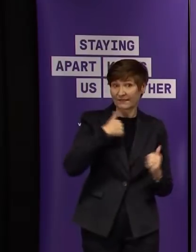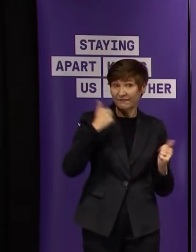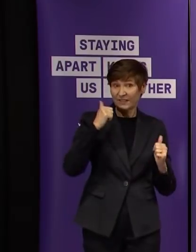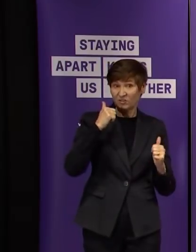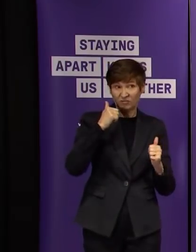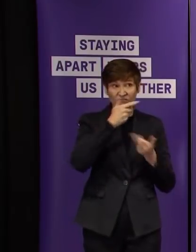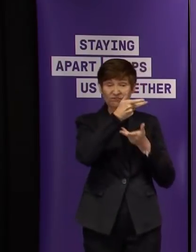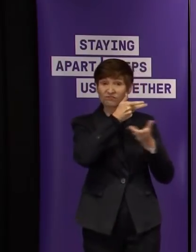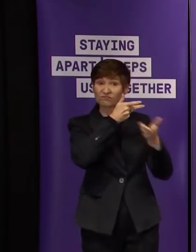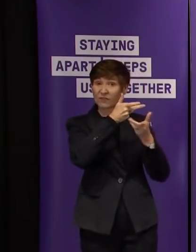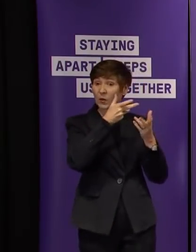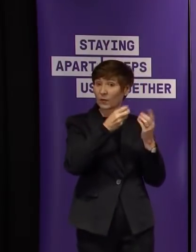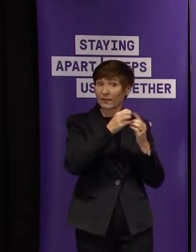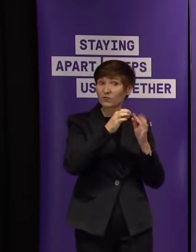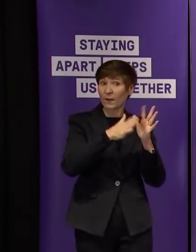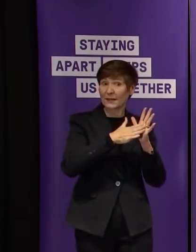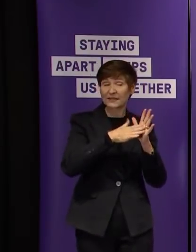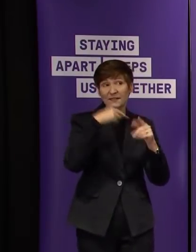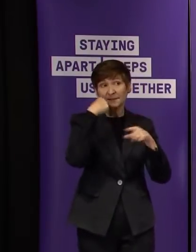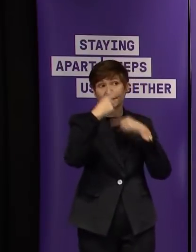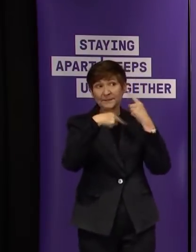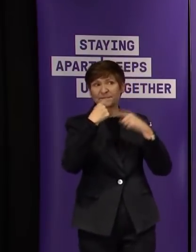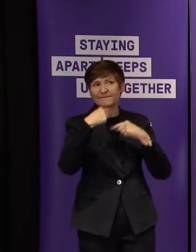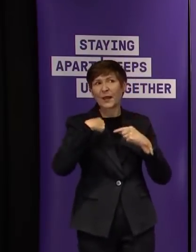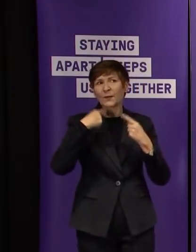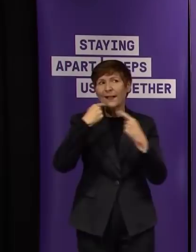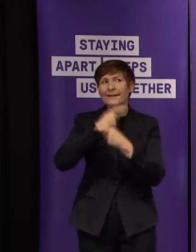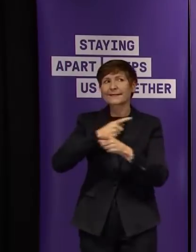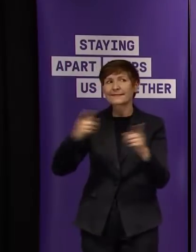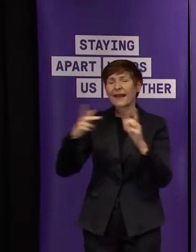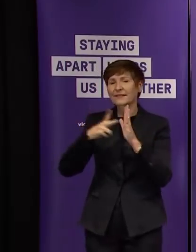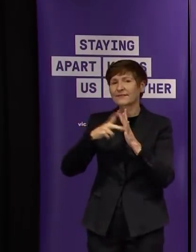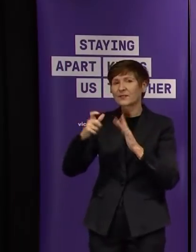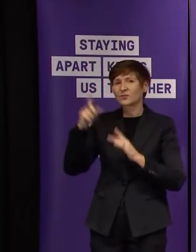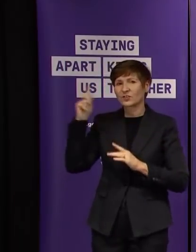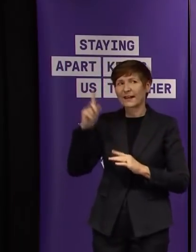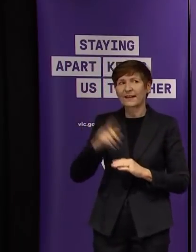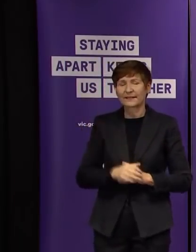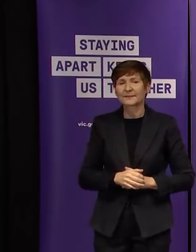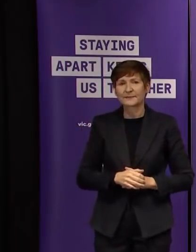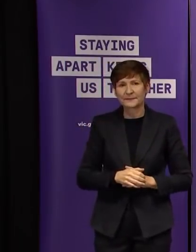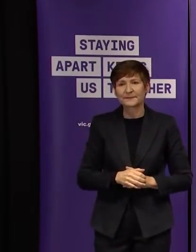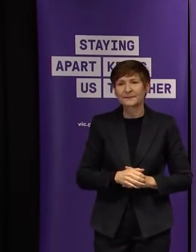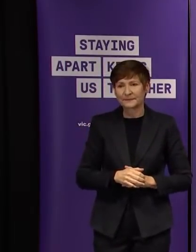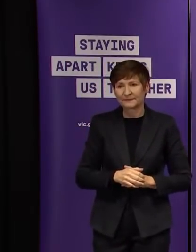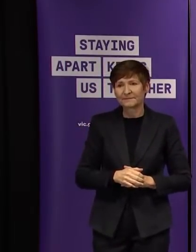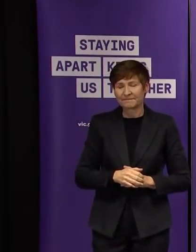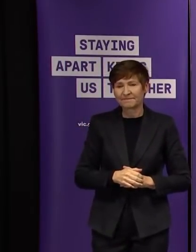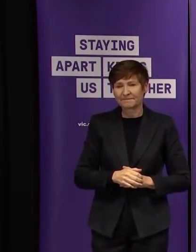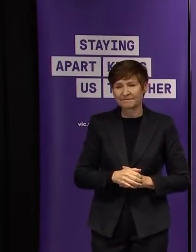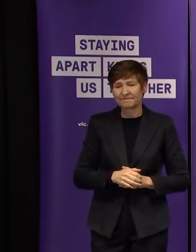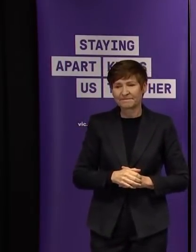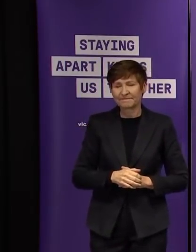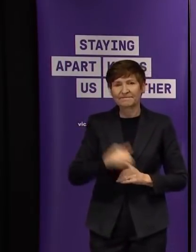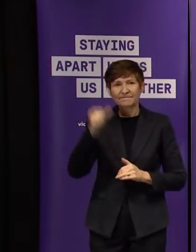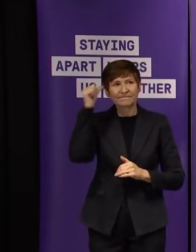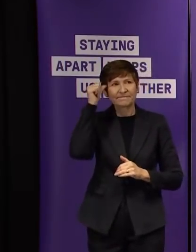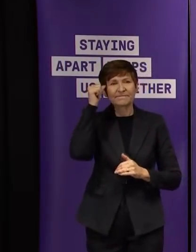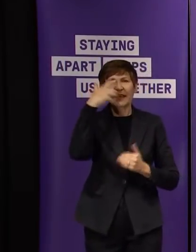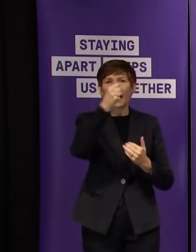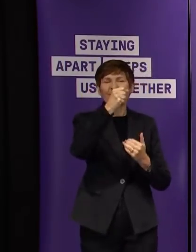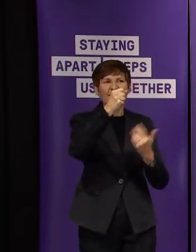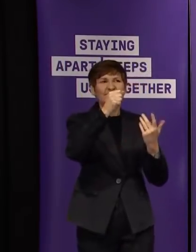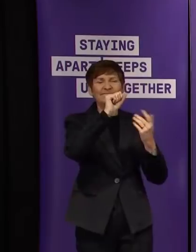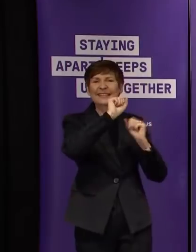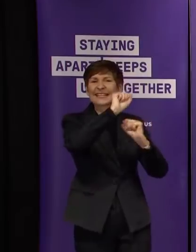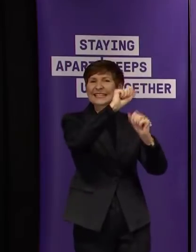a sense of what I'd be announcing today. There'd been input at a officer level, if you like, national coordinating